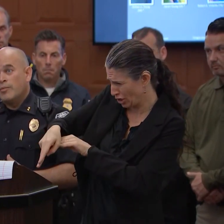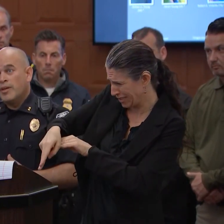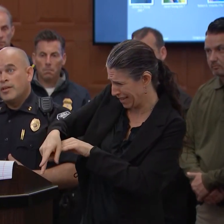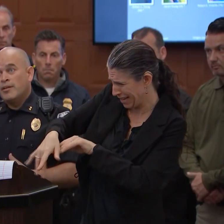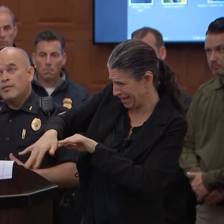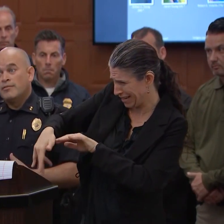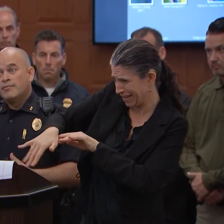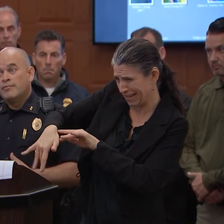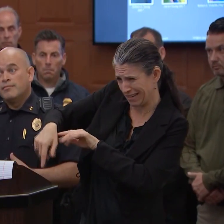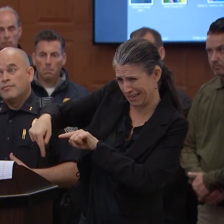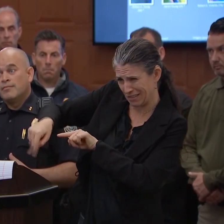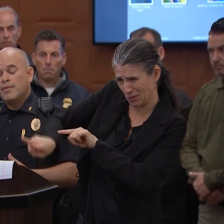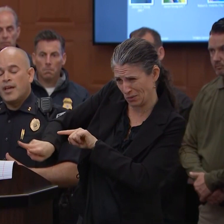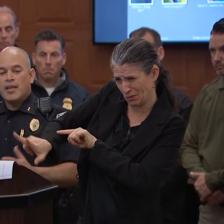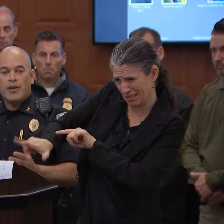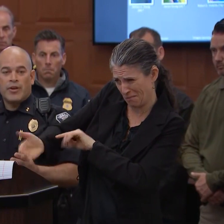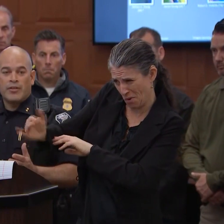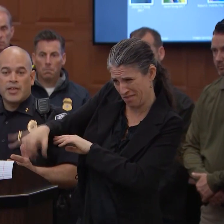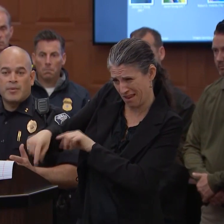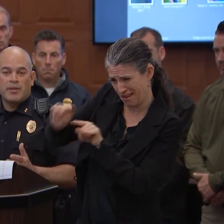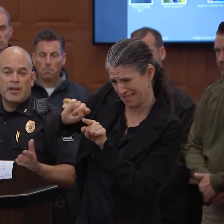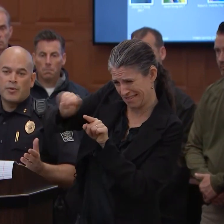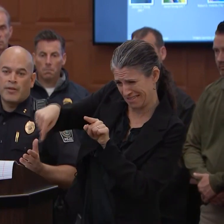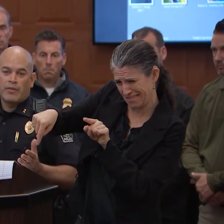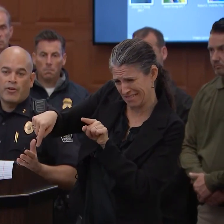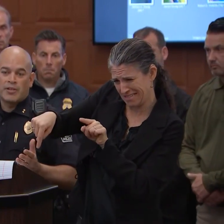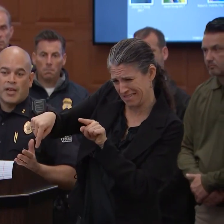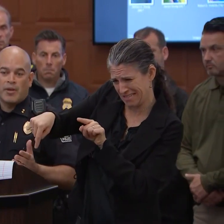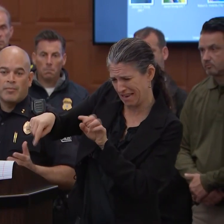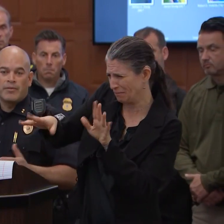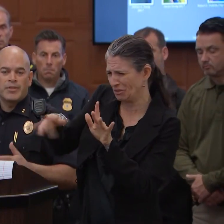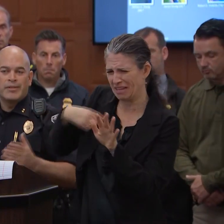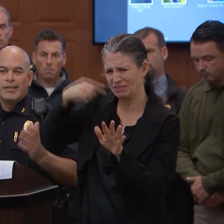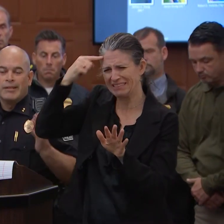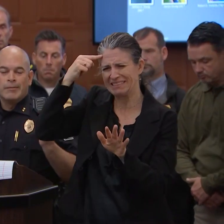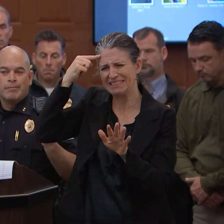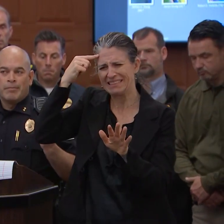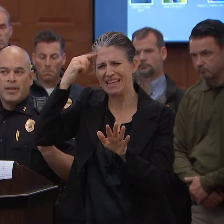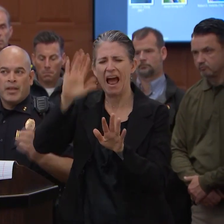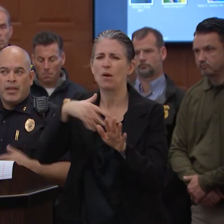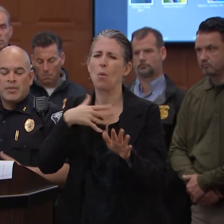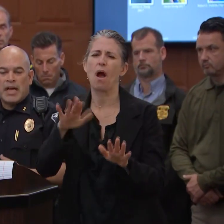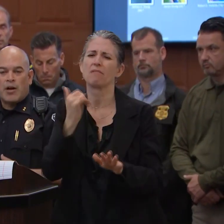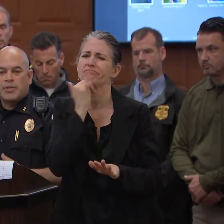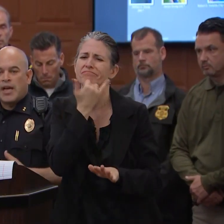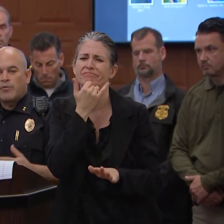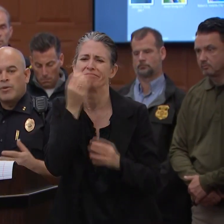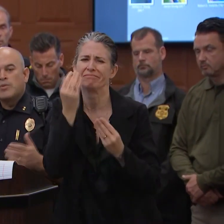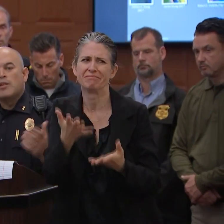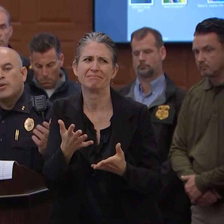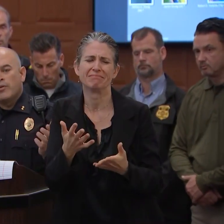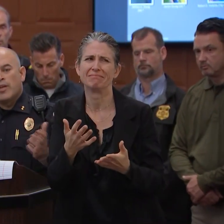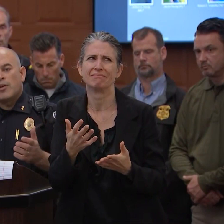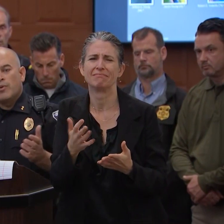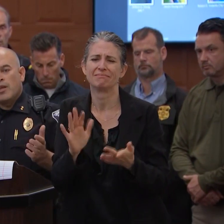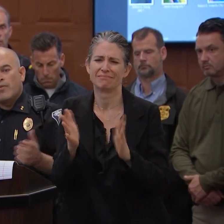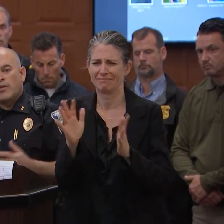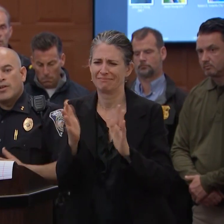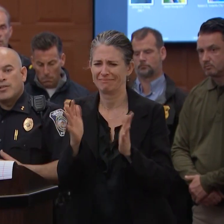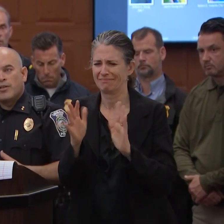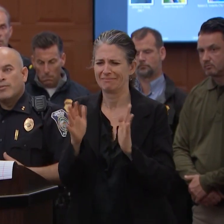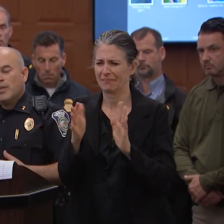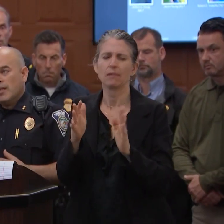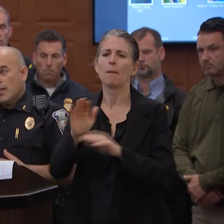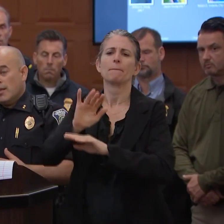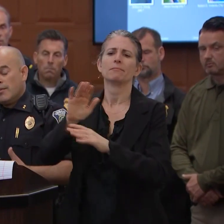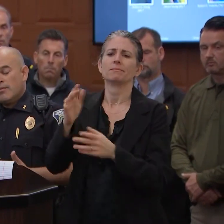It would have been, I can narrow down the timeline. I don't want to give you the wrong timeline, but it was hours after. It was in the middle of the night when they found